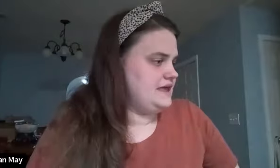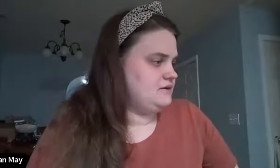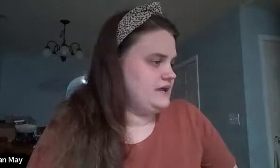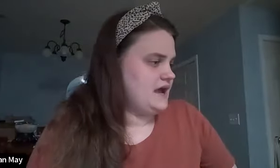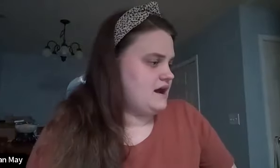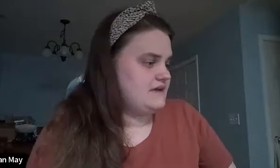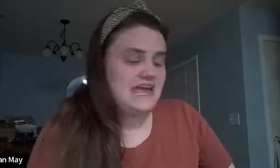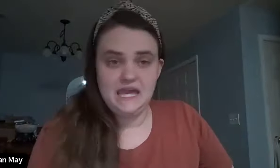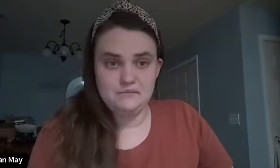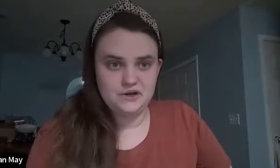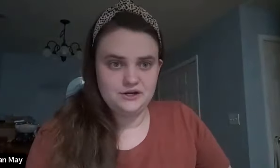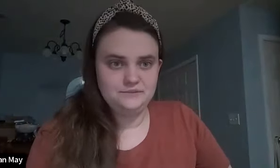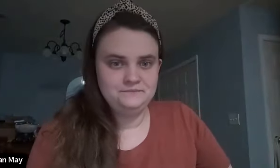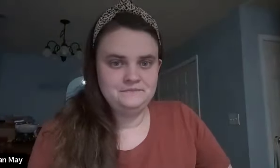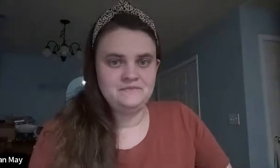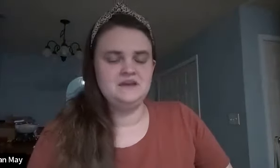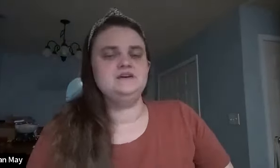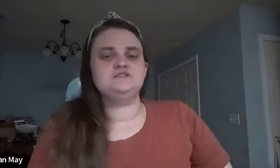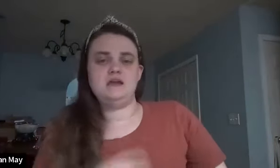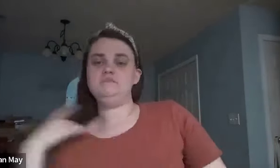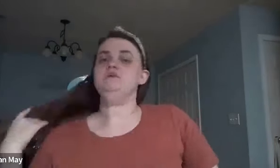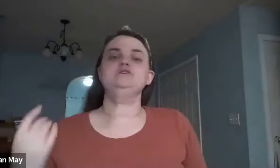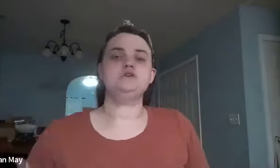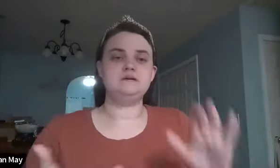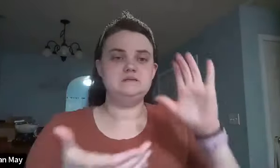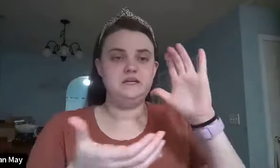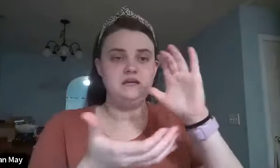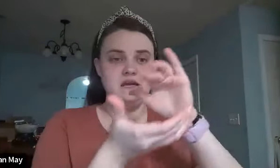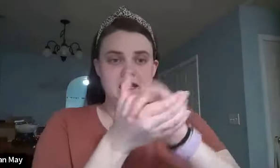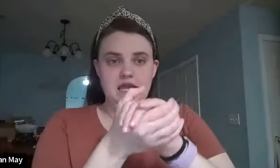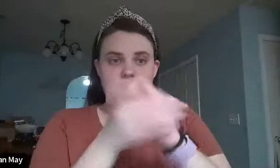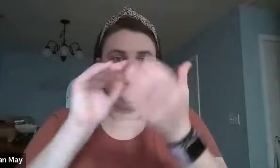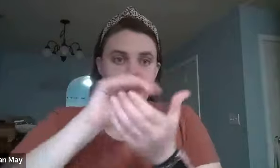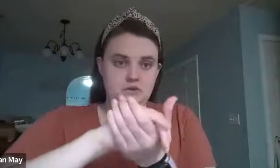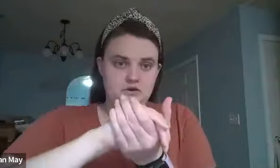Then we have hamburger. So hamburger is going to be hamburger.